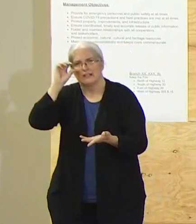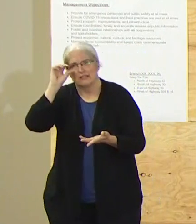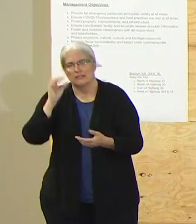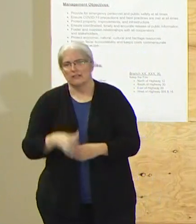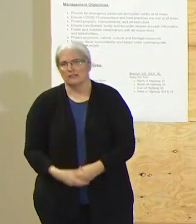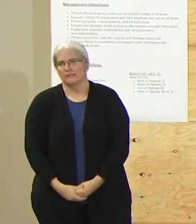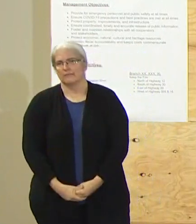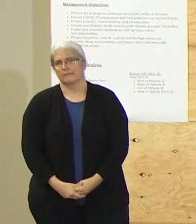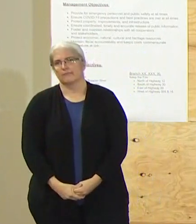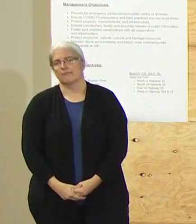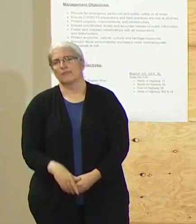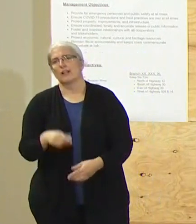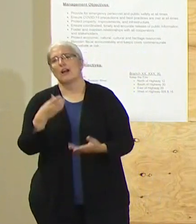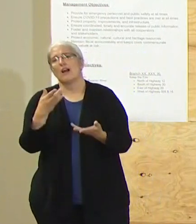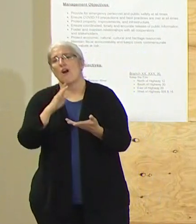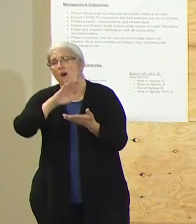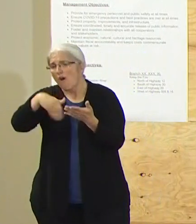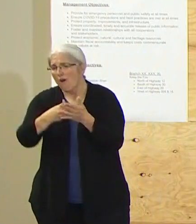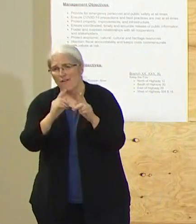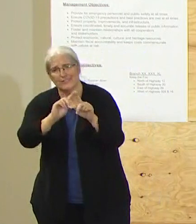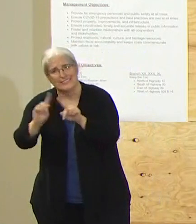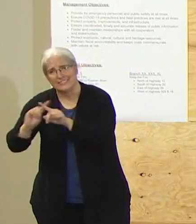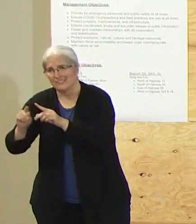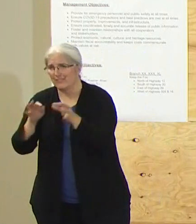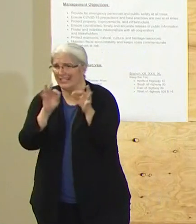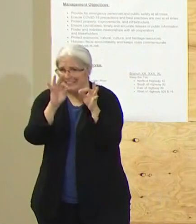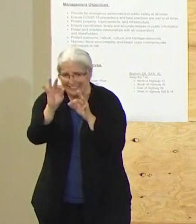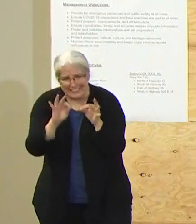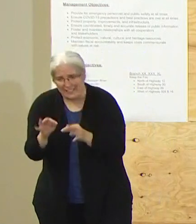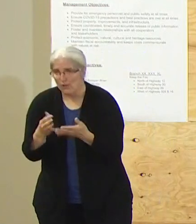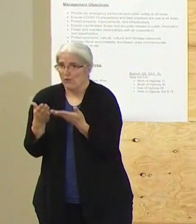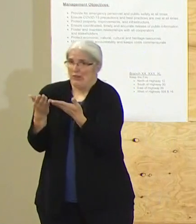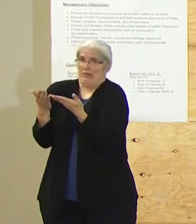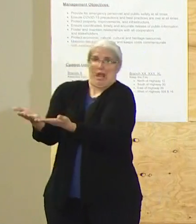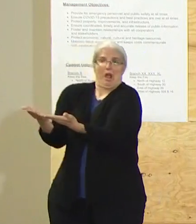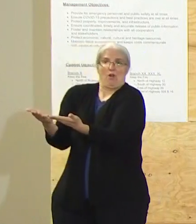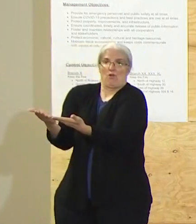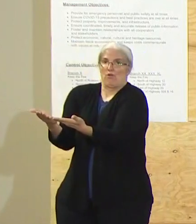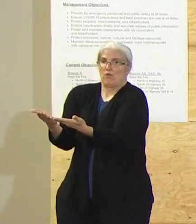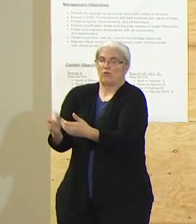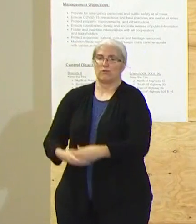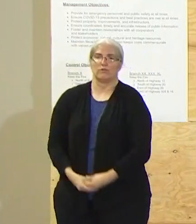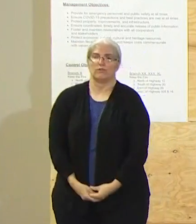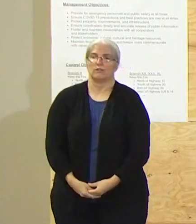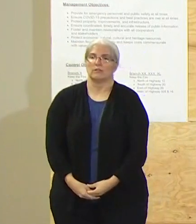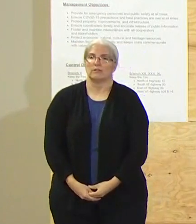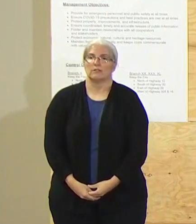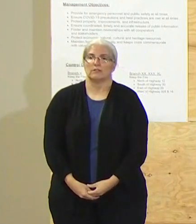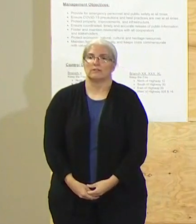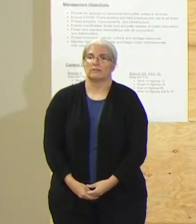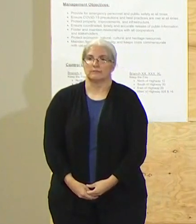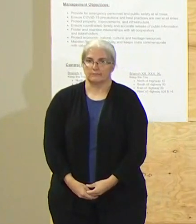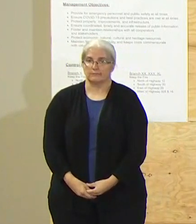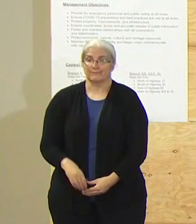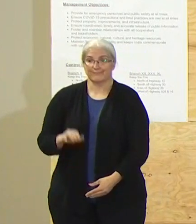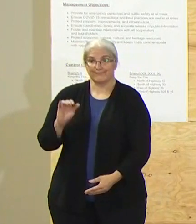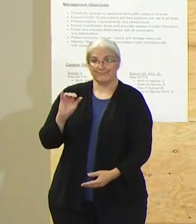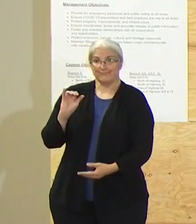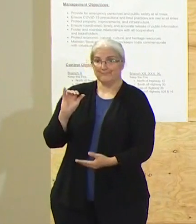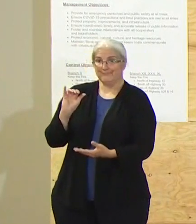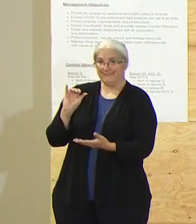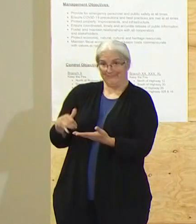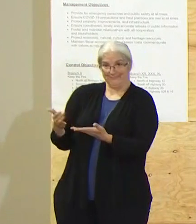of that available, and all of that sets forth the tone and expectation that we have and the transparency that we think